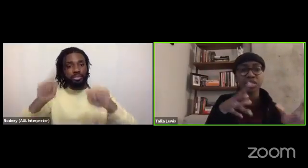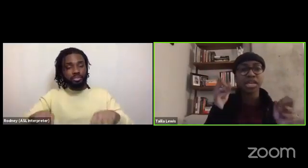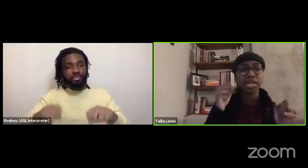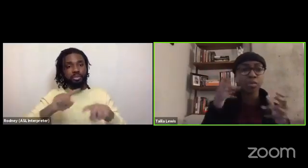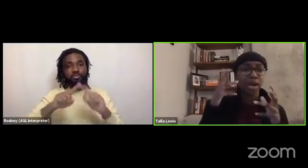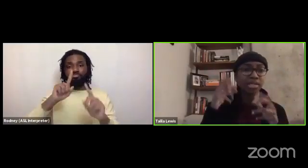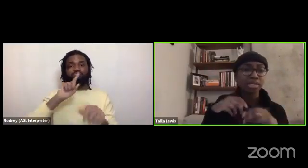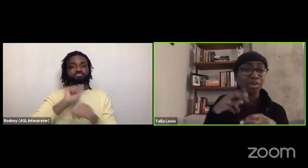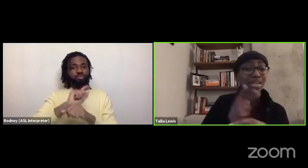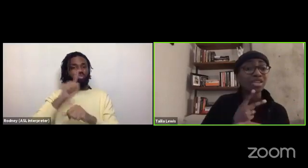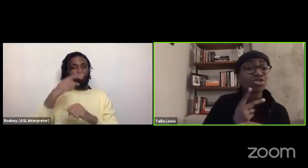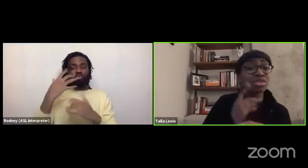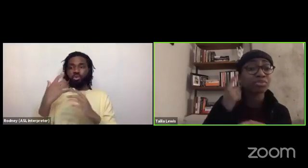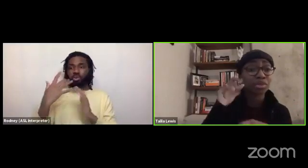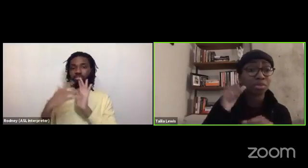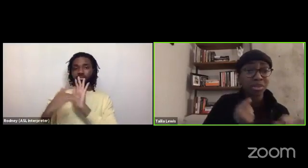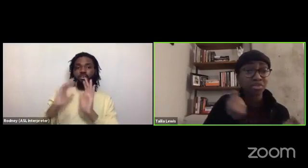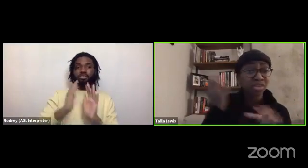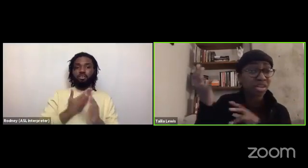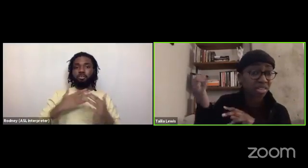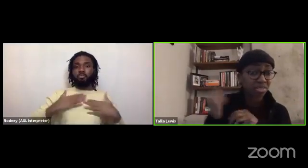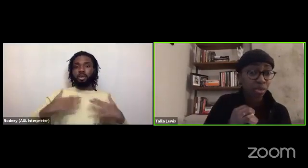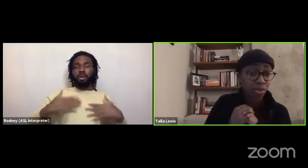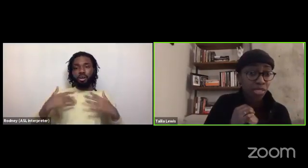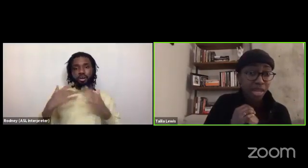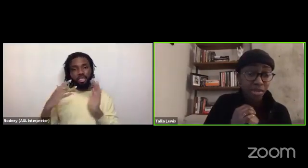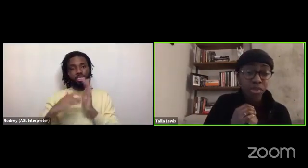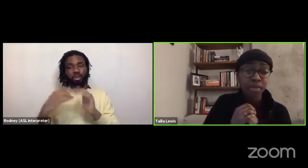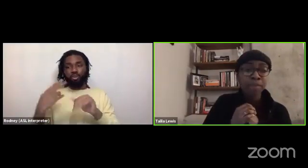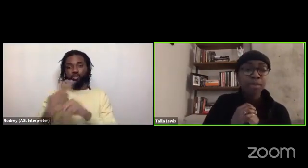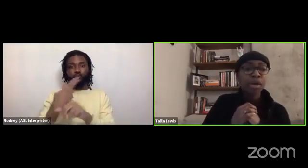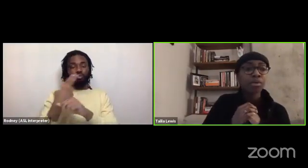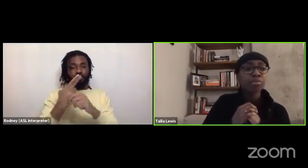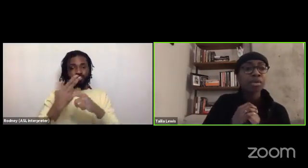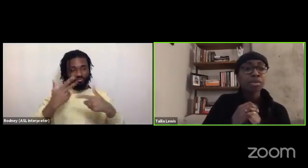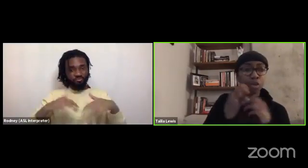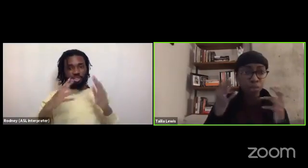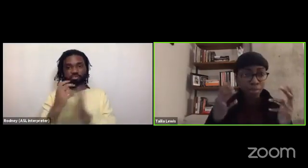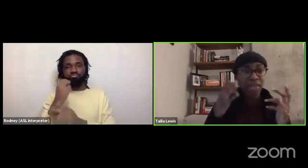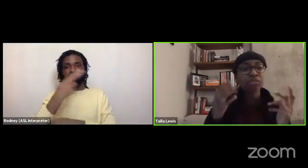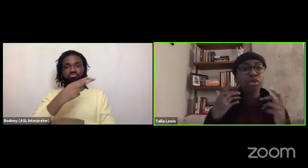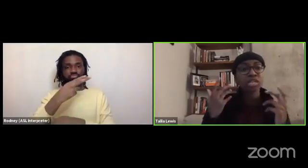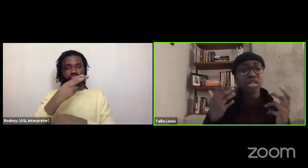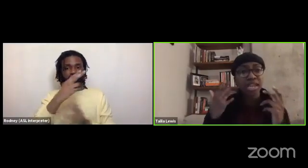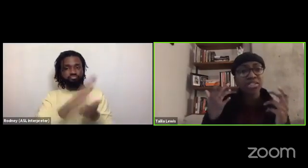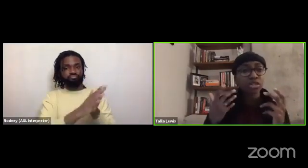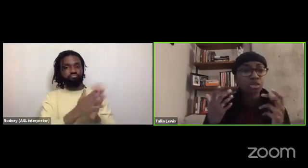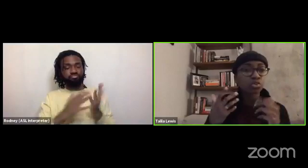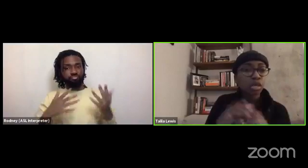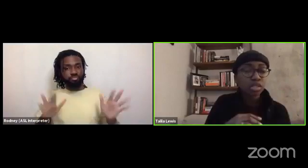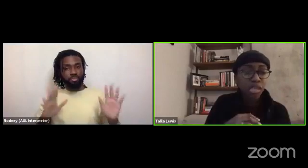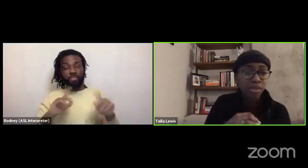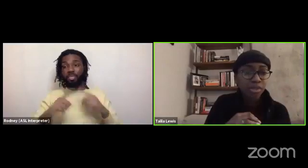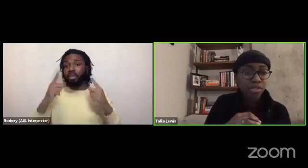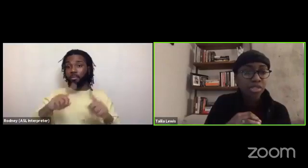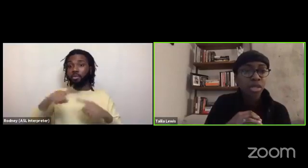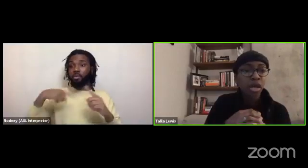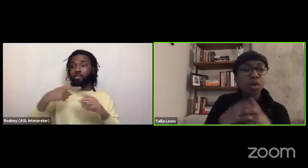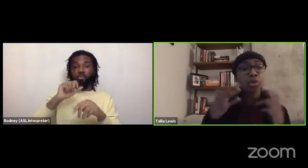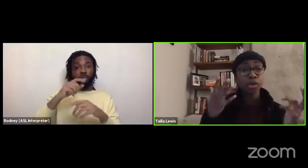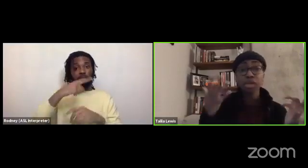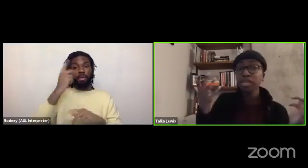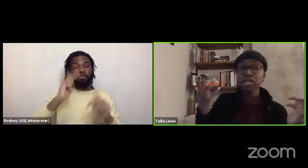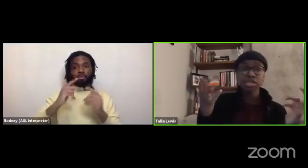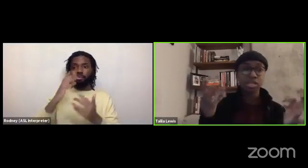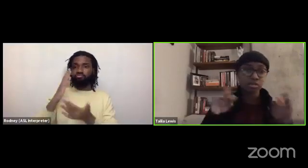want to take our bodies and mind and use them for their benefit and then throw us out. So when Black folks engaged in those work stoppages,